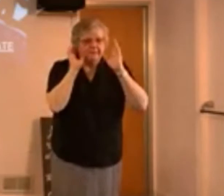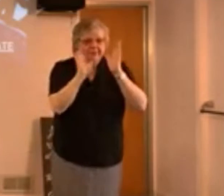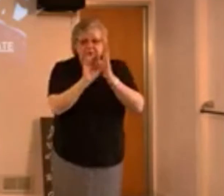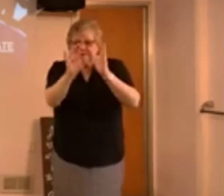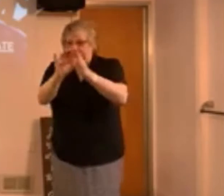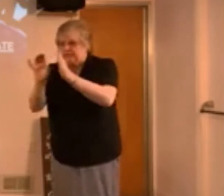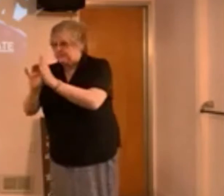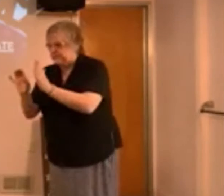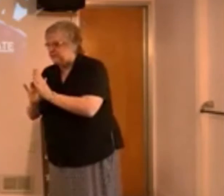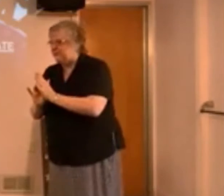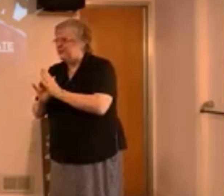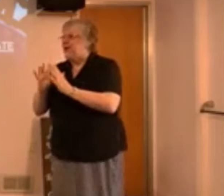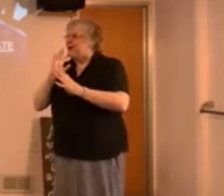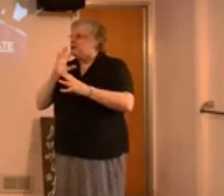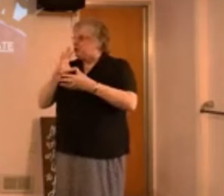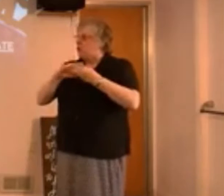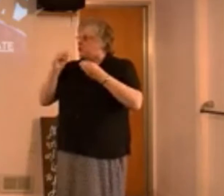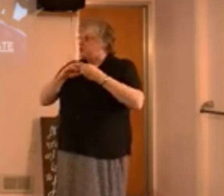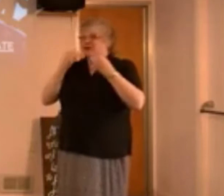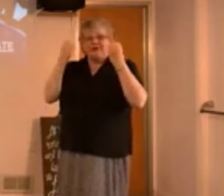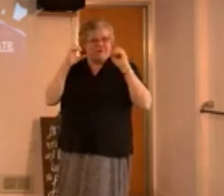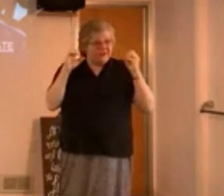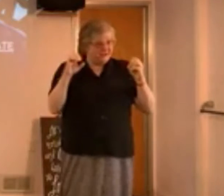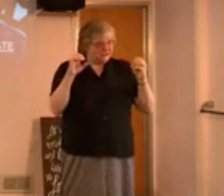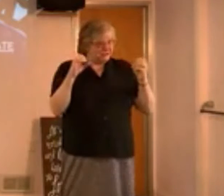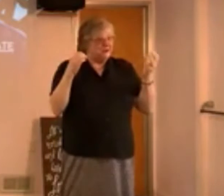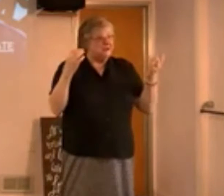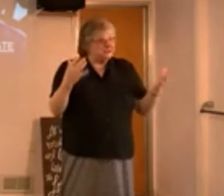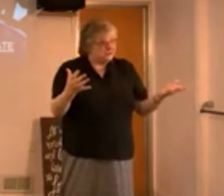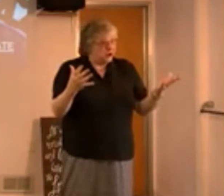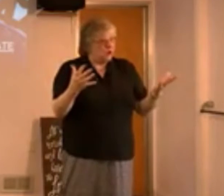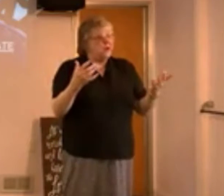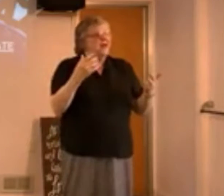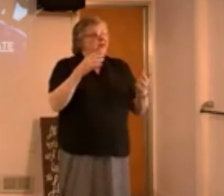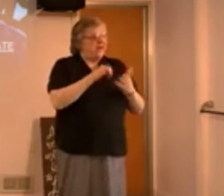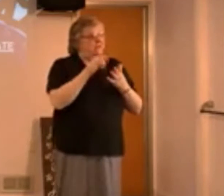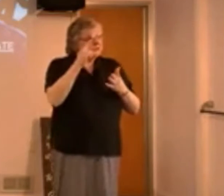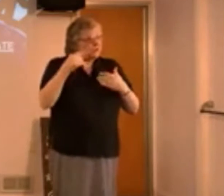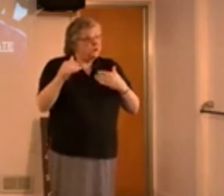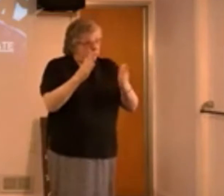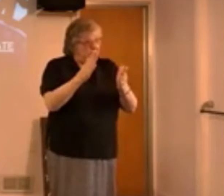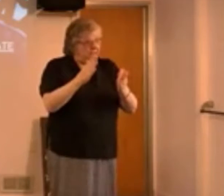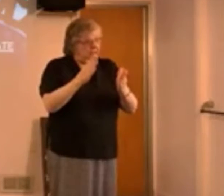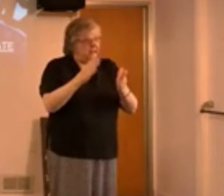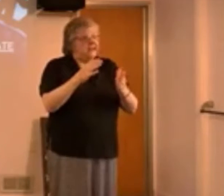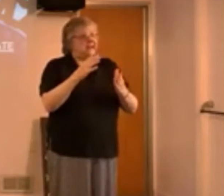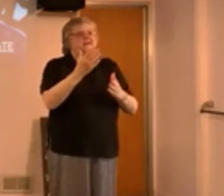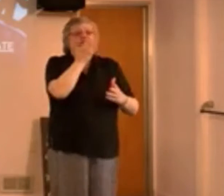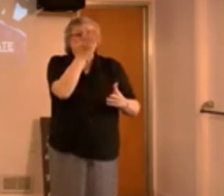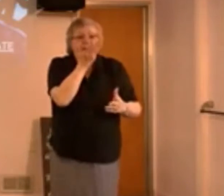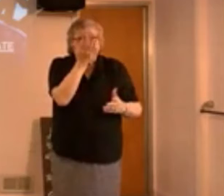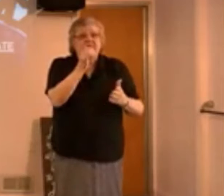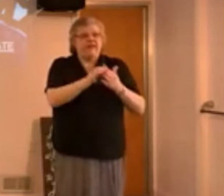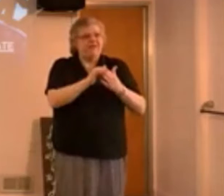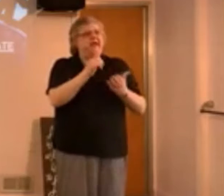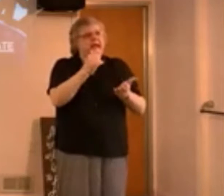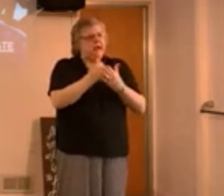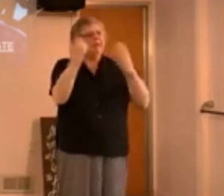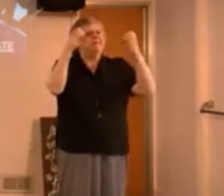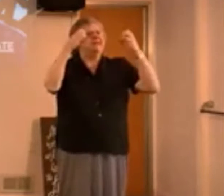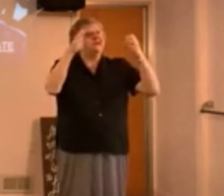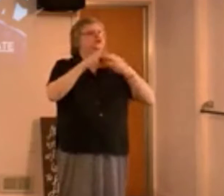Easter. And many unbelievers helped them even in putting out these markers all over the country.